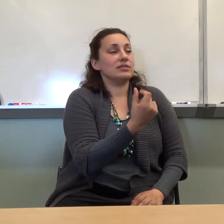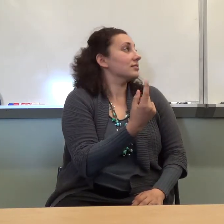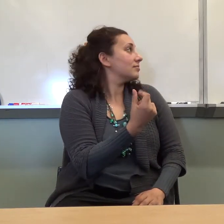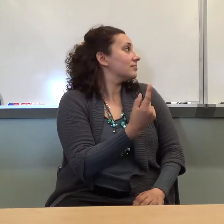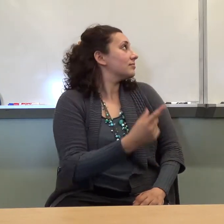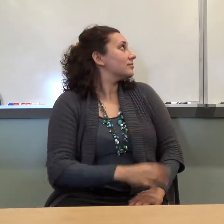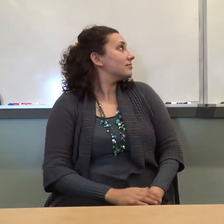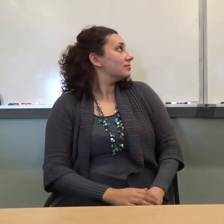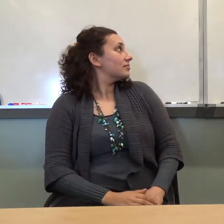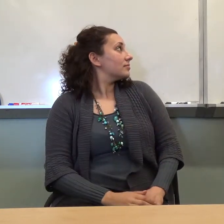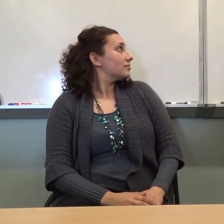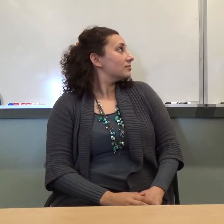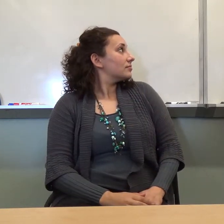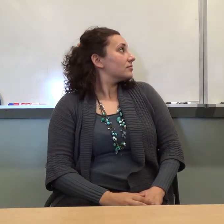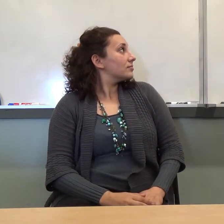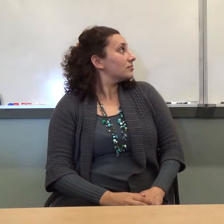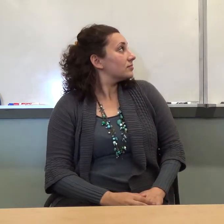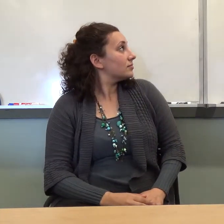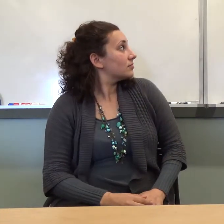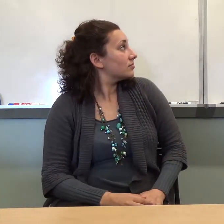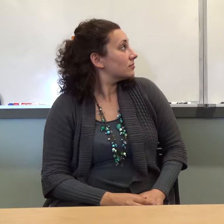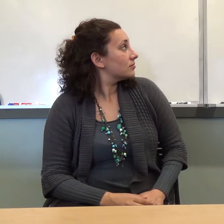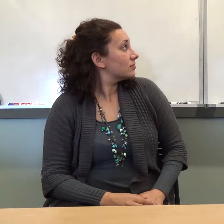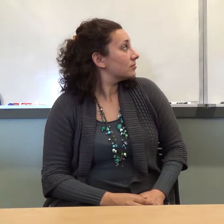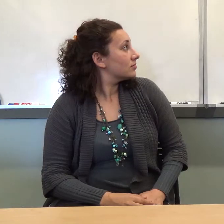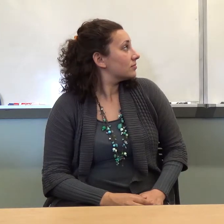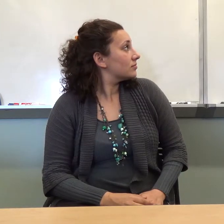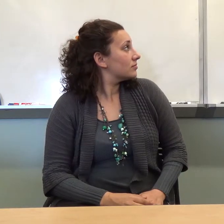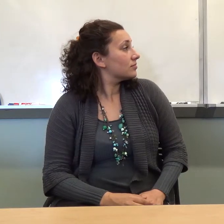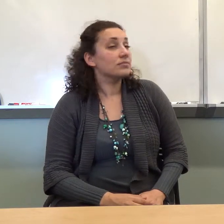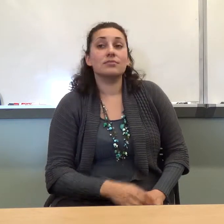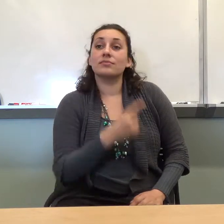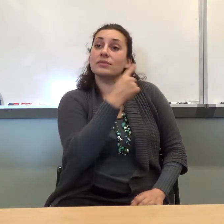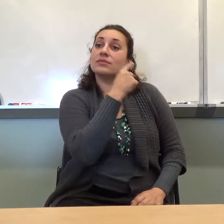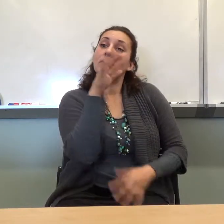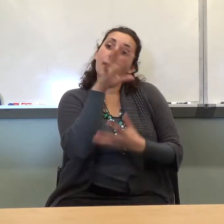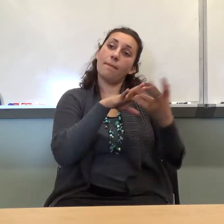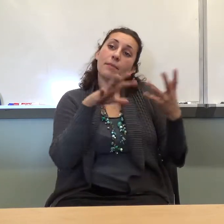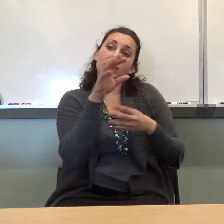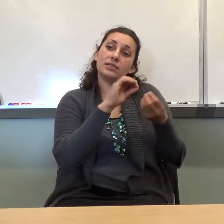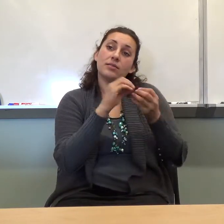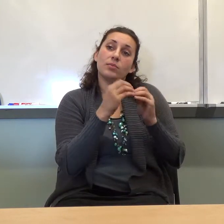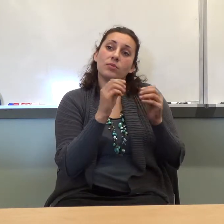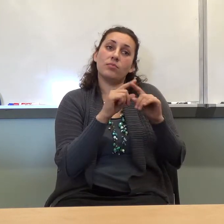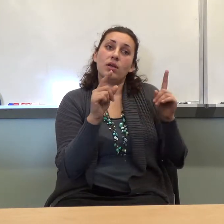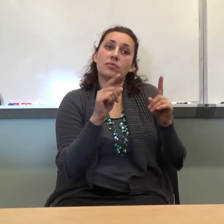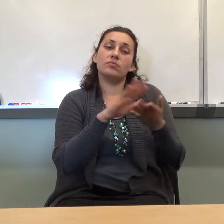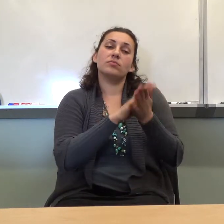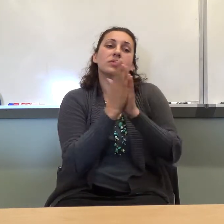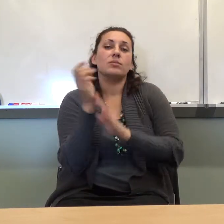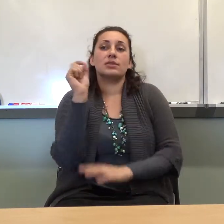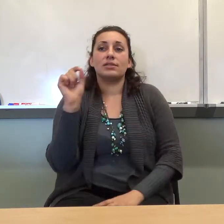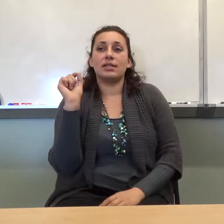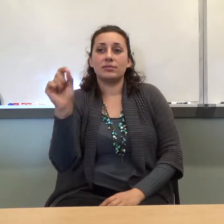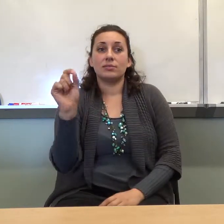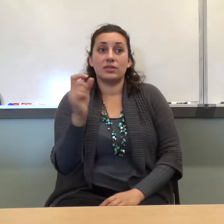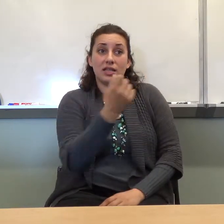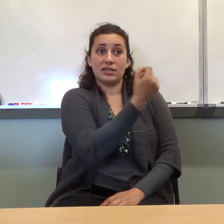Okay. Now, this is going to be a mixed, but it will be a decimal. The question is, do 11ths repeat? Well, what